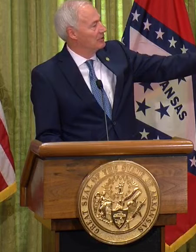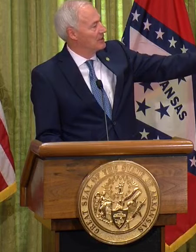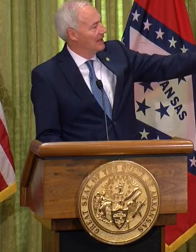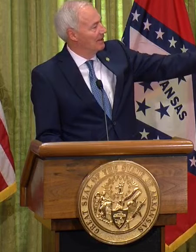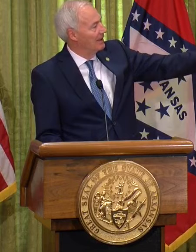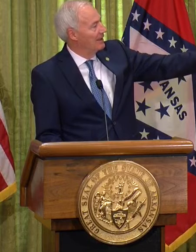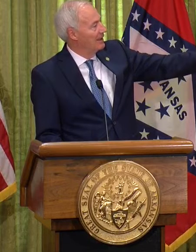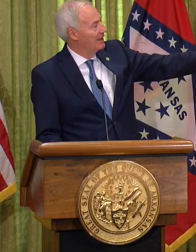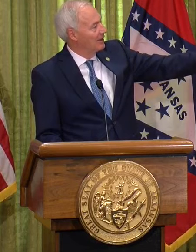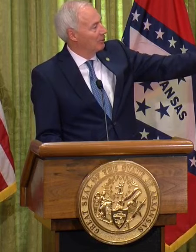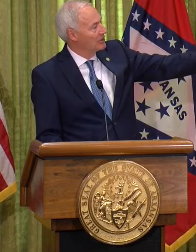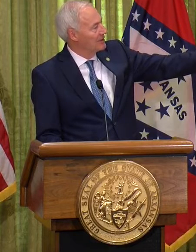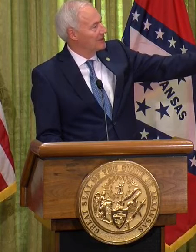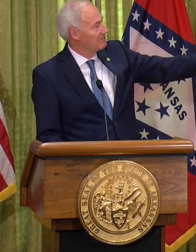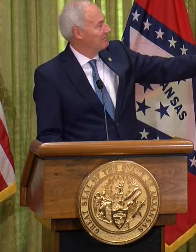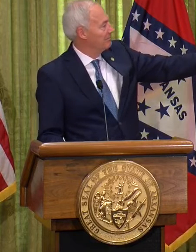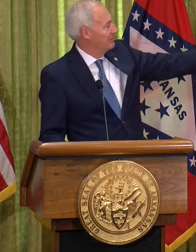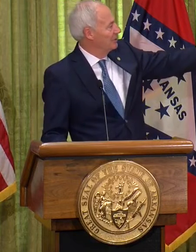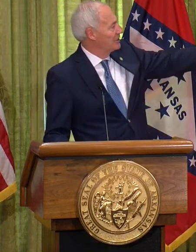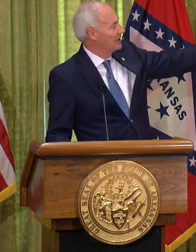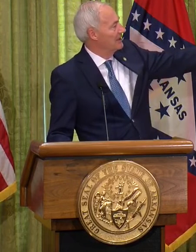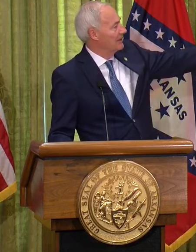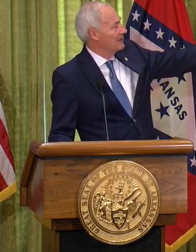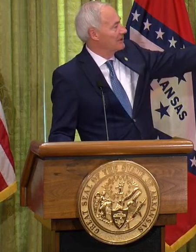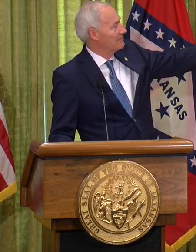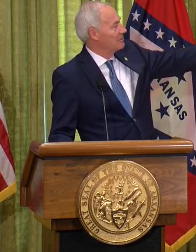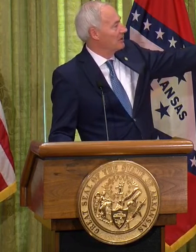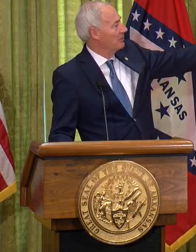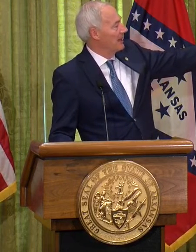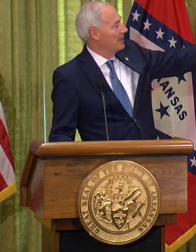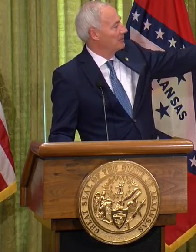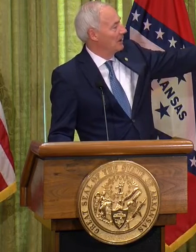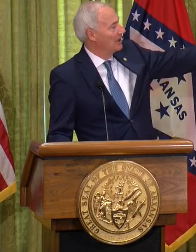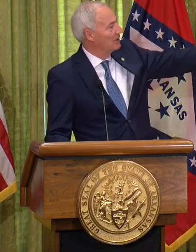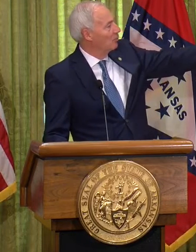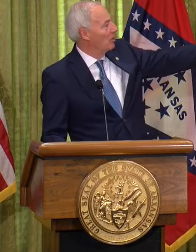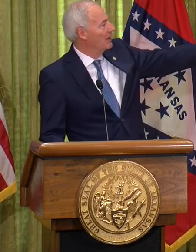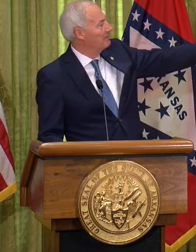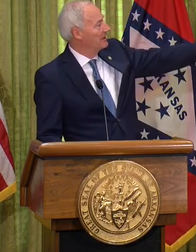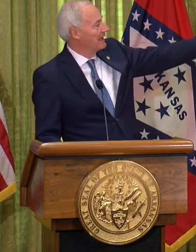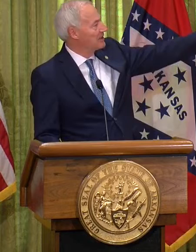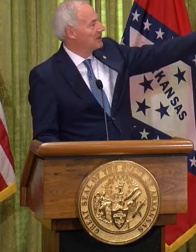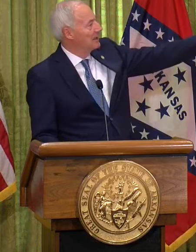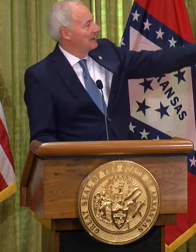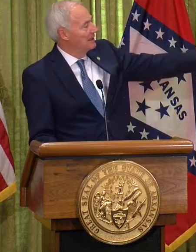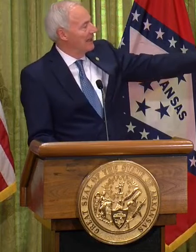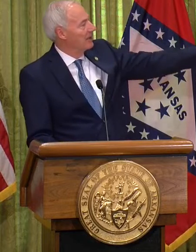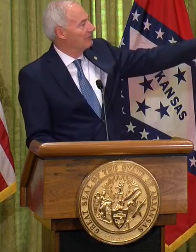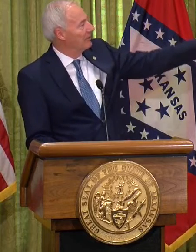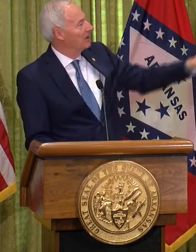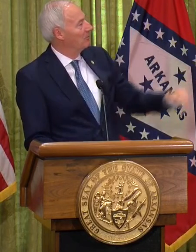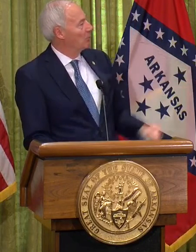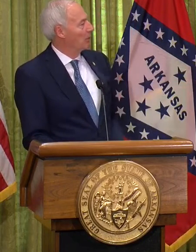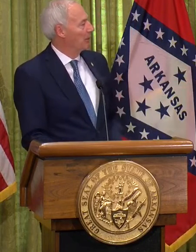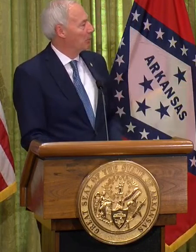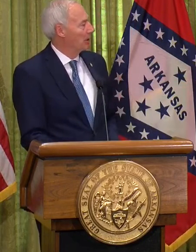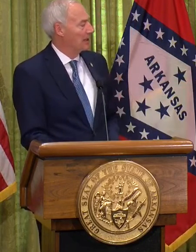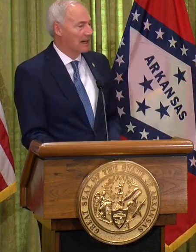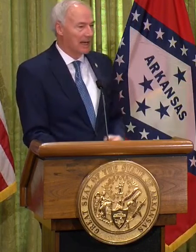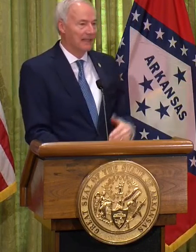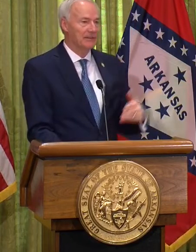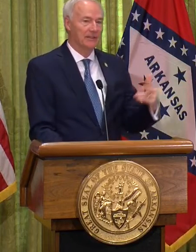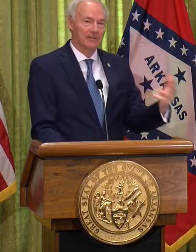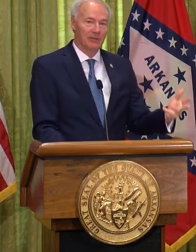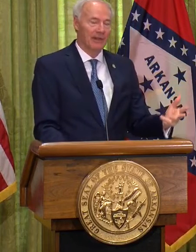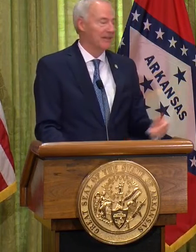good news. Now, of course, this, you can see that it's still back up to 101, but that's down from where we were at